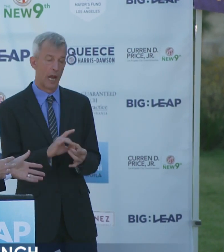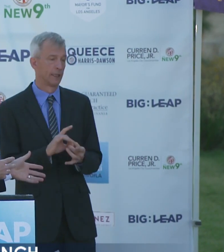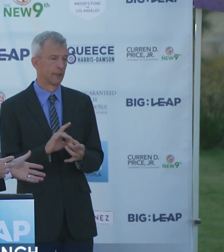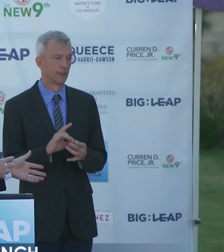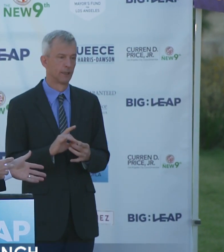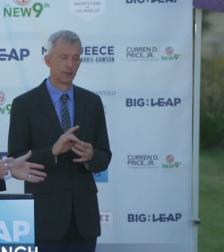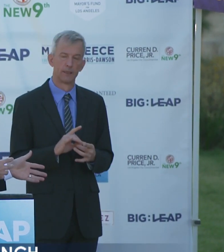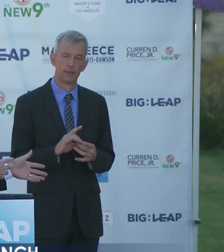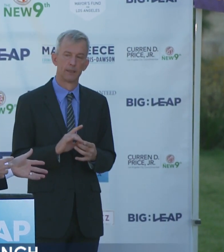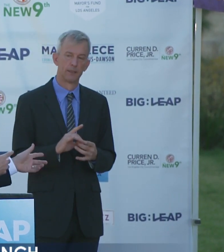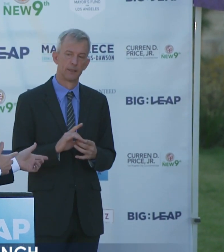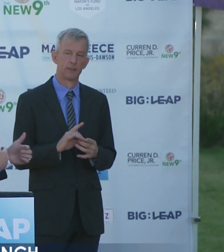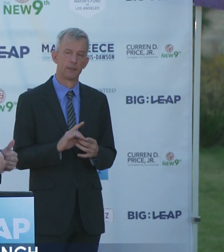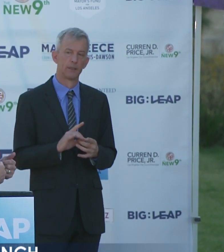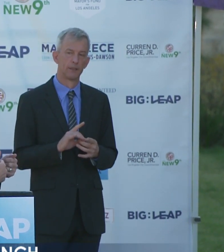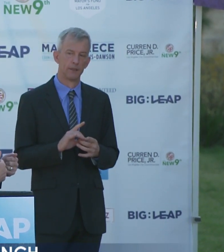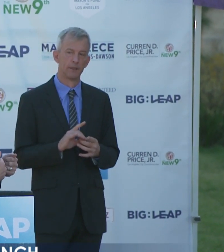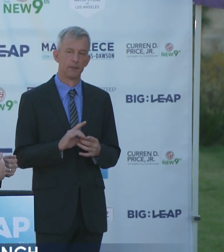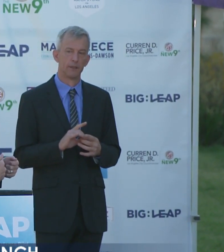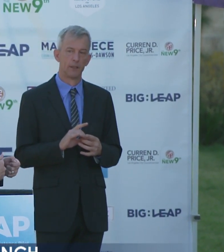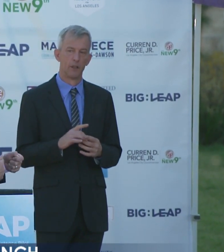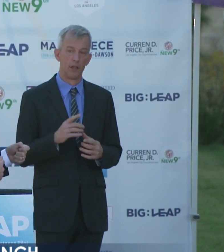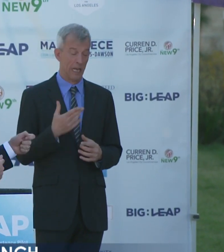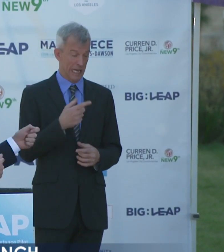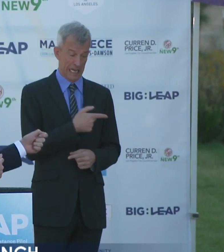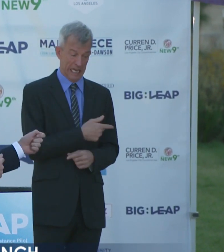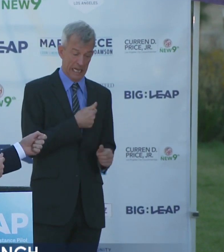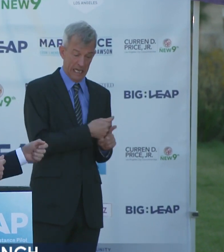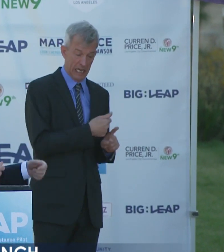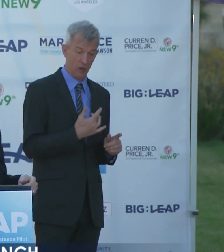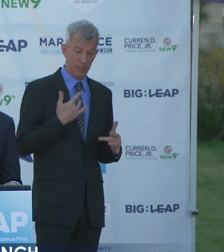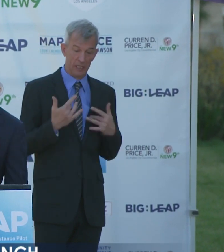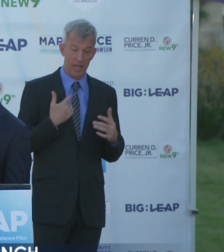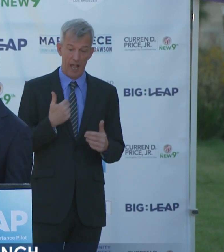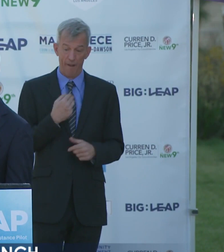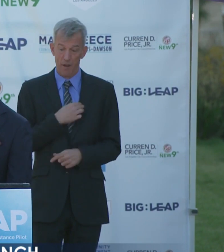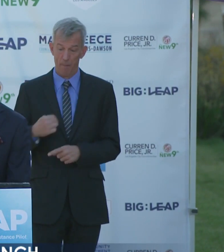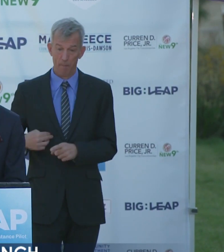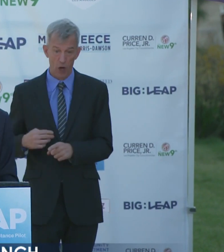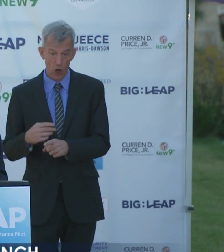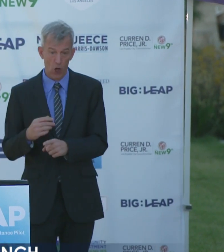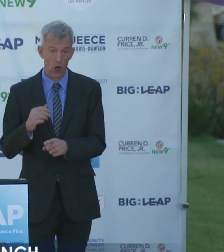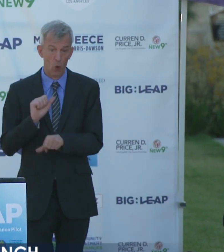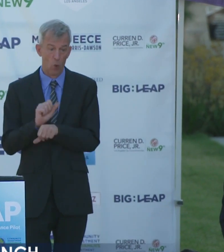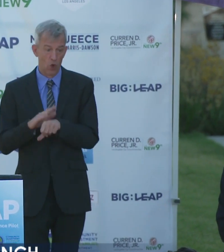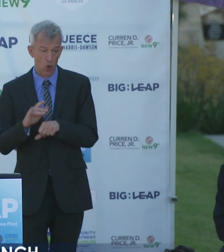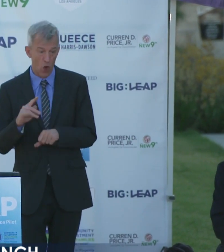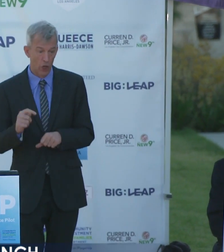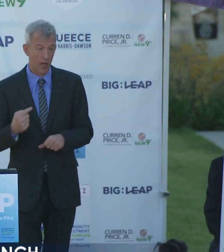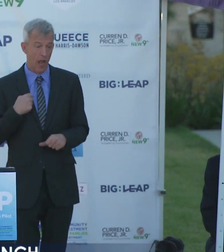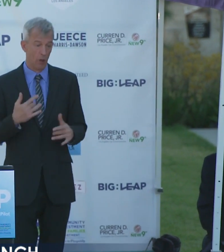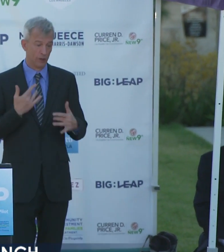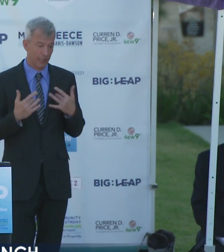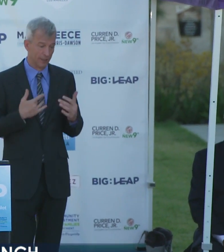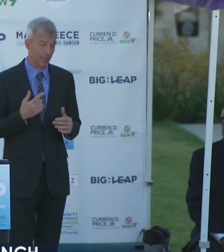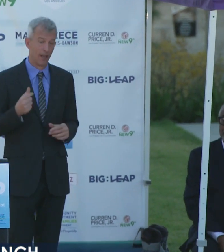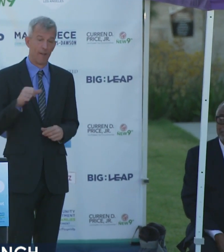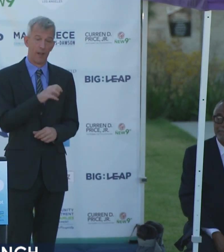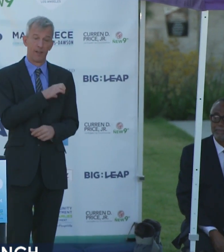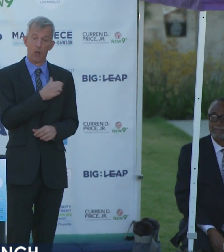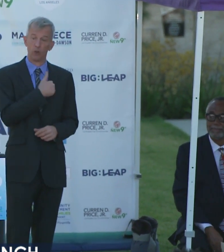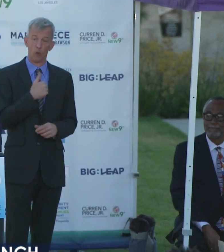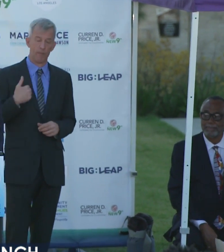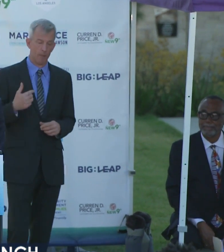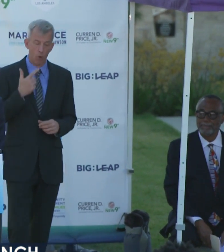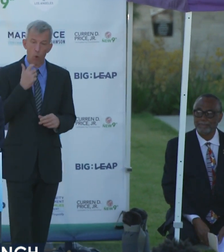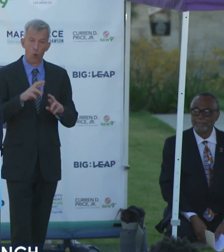both were excited that he had a mayor that was working on this. I had a council member, and then other council members too, who were ready to leap out of the